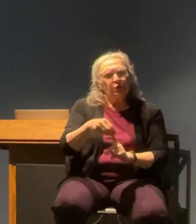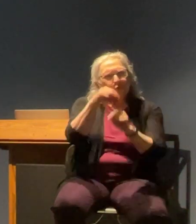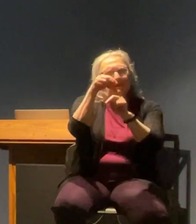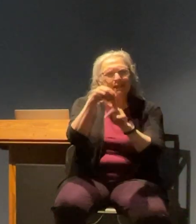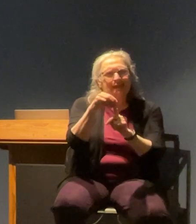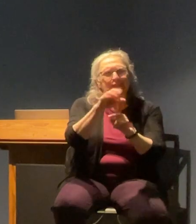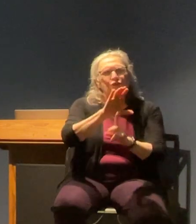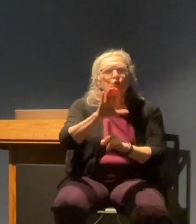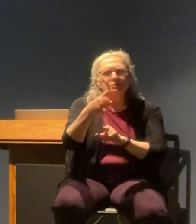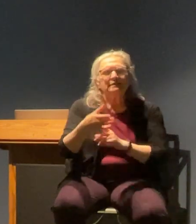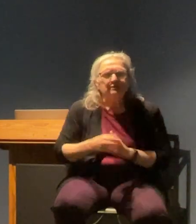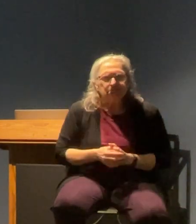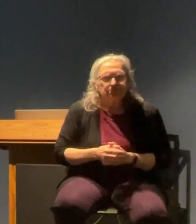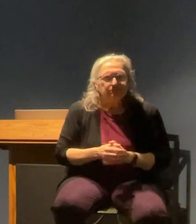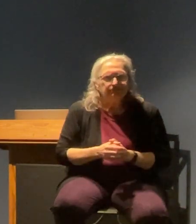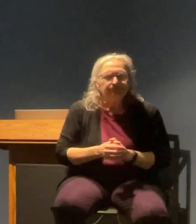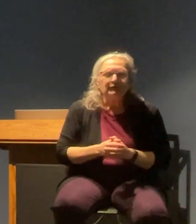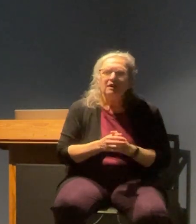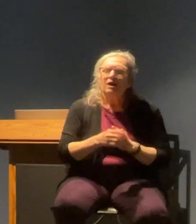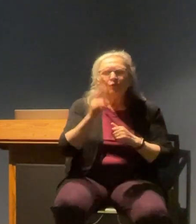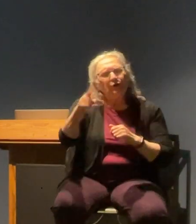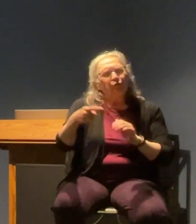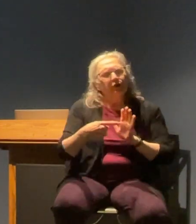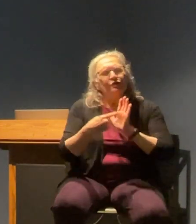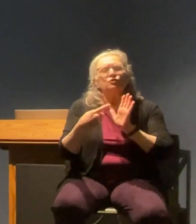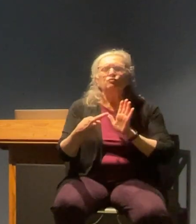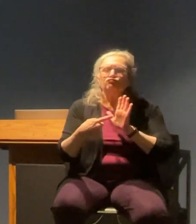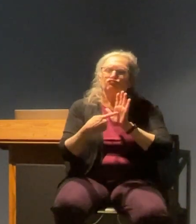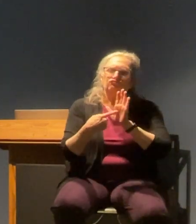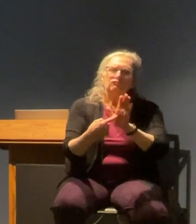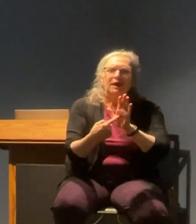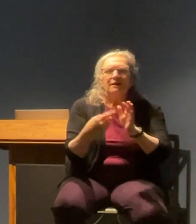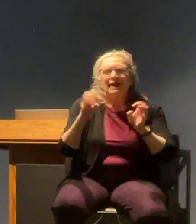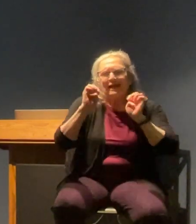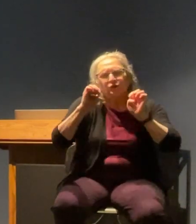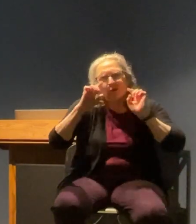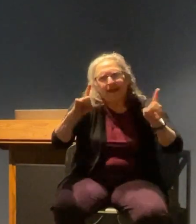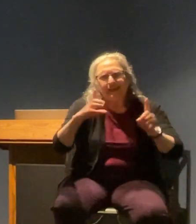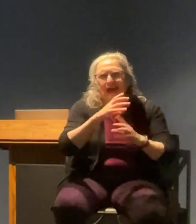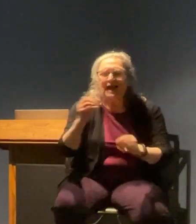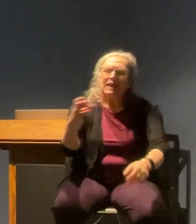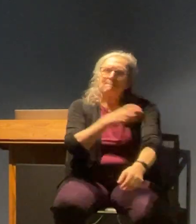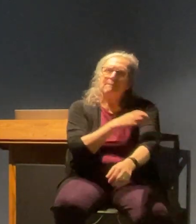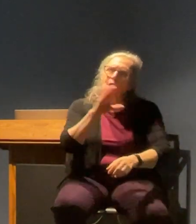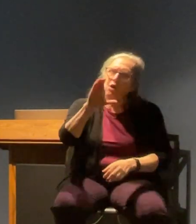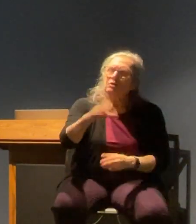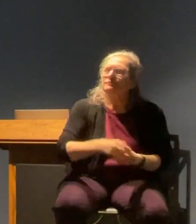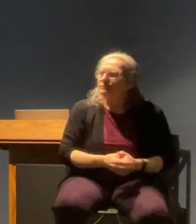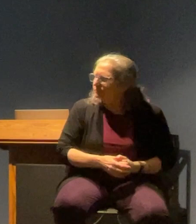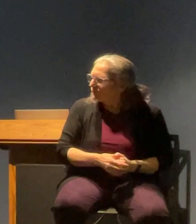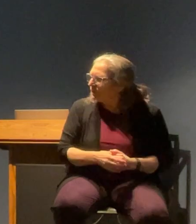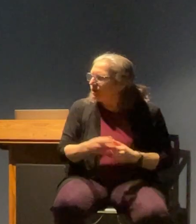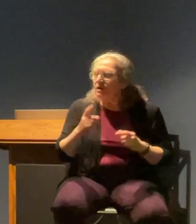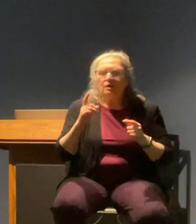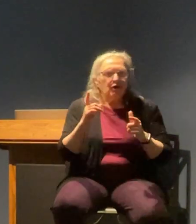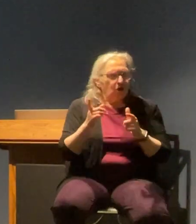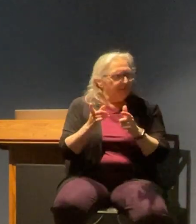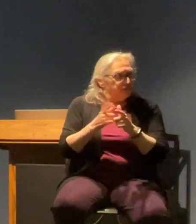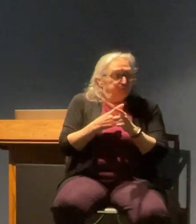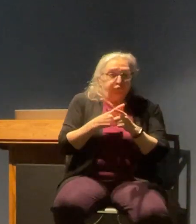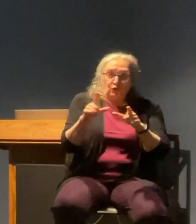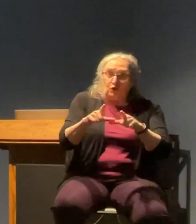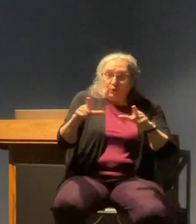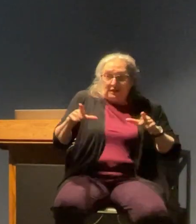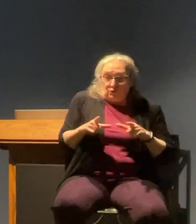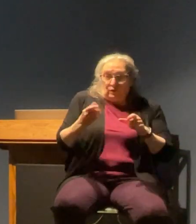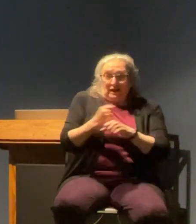mission statement is to expose, educate, and empower. This is the Leaders Lab, and our 4-year anniversary, we secured our first location on